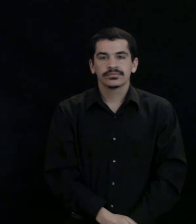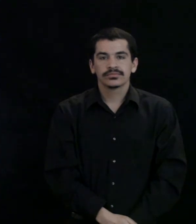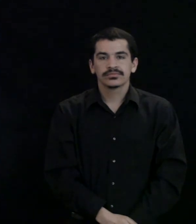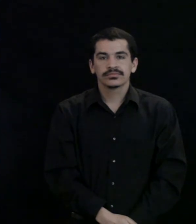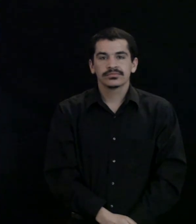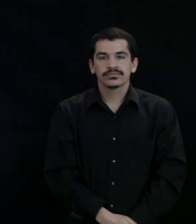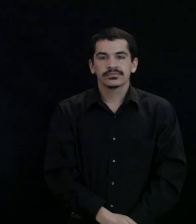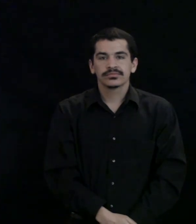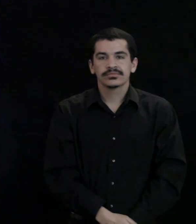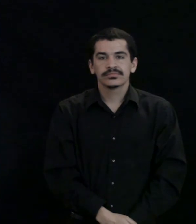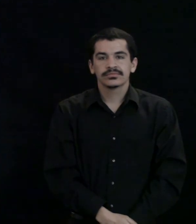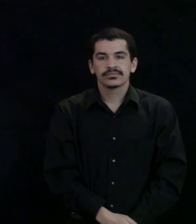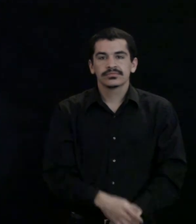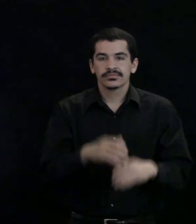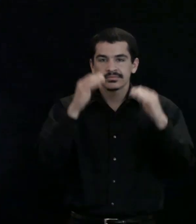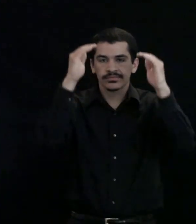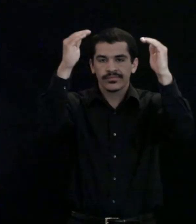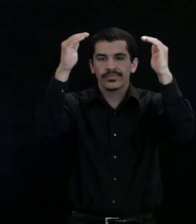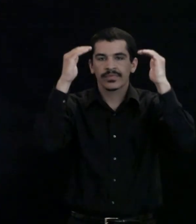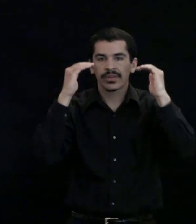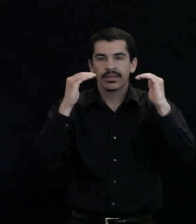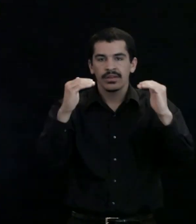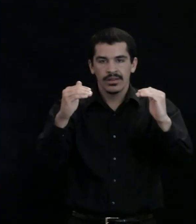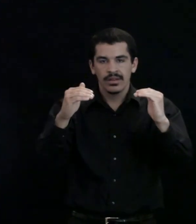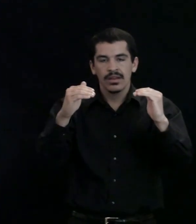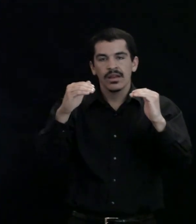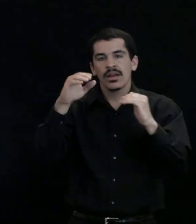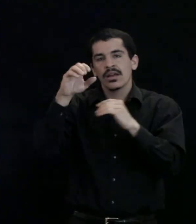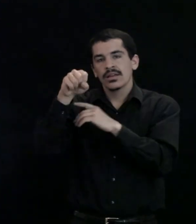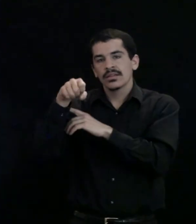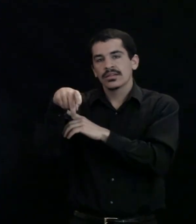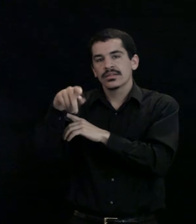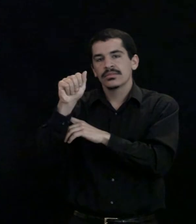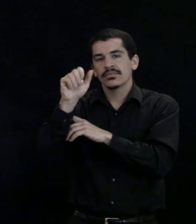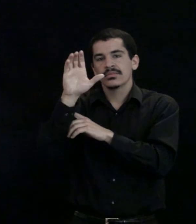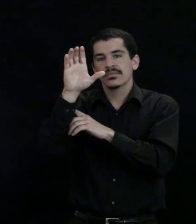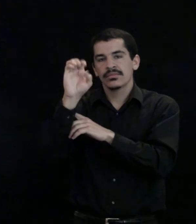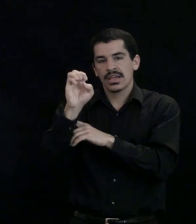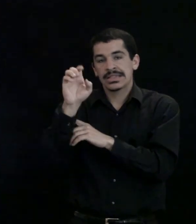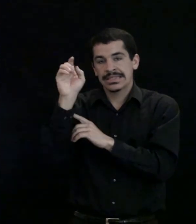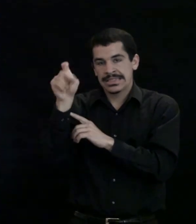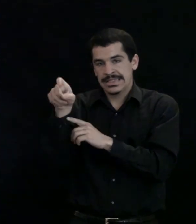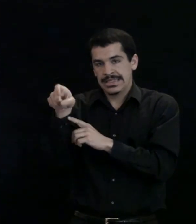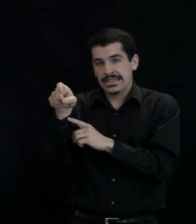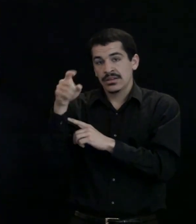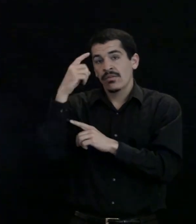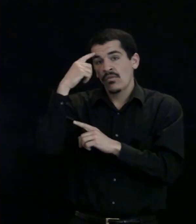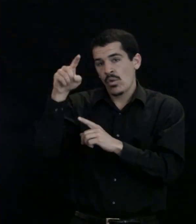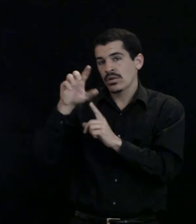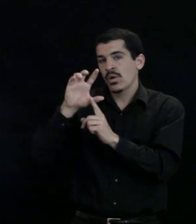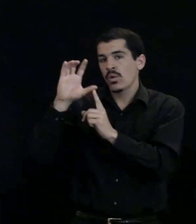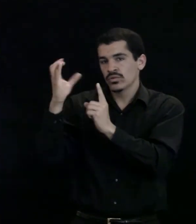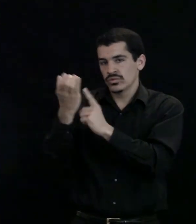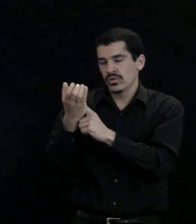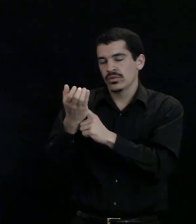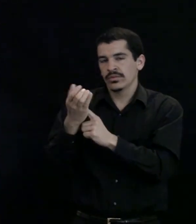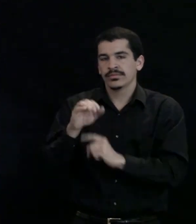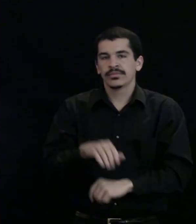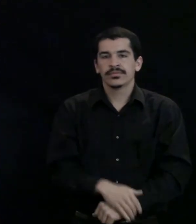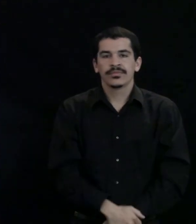Space needs. that are cultural.